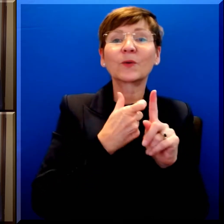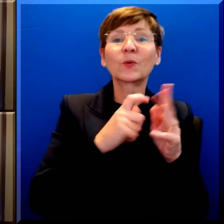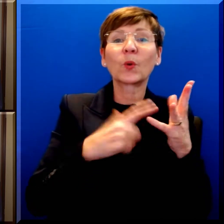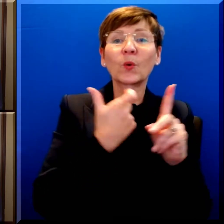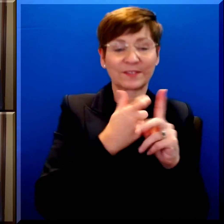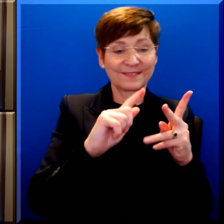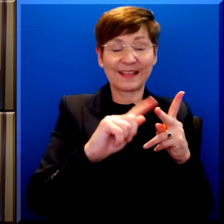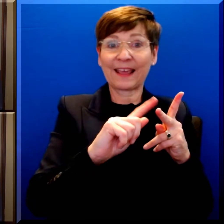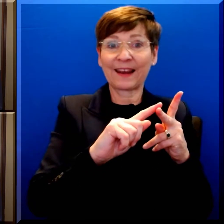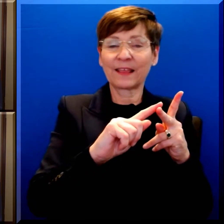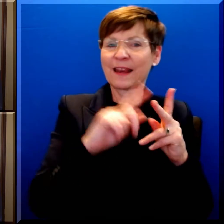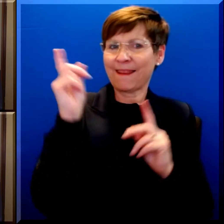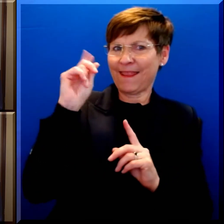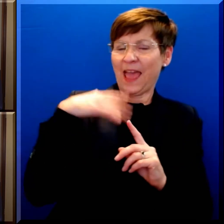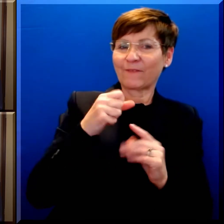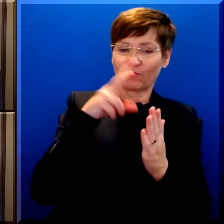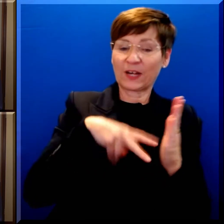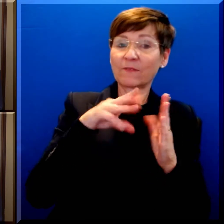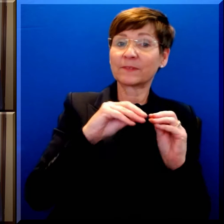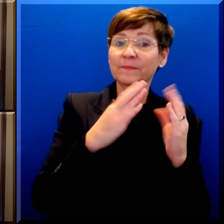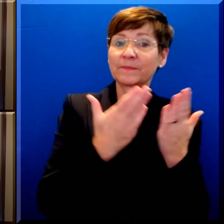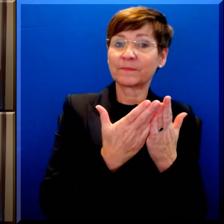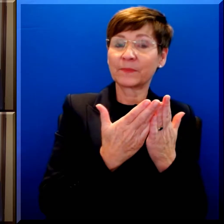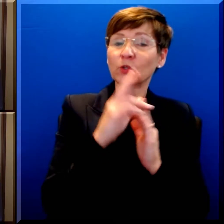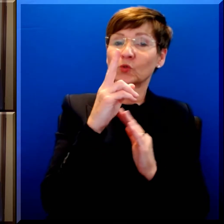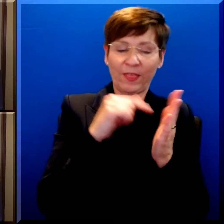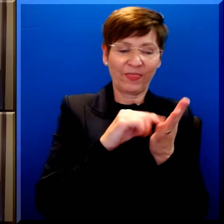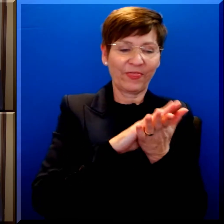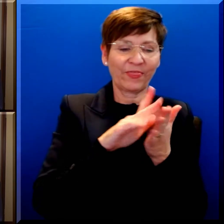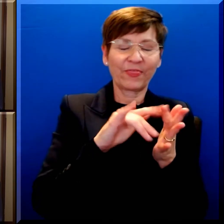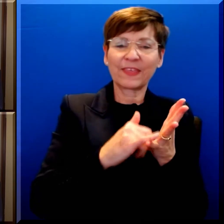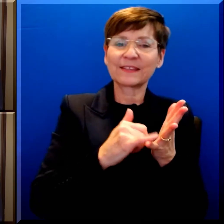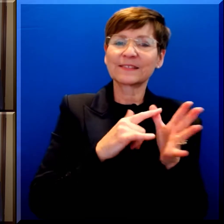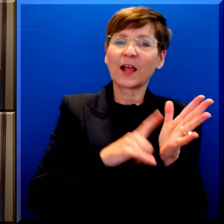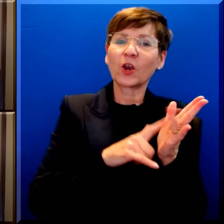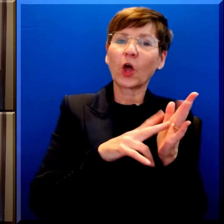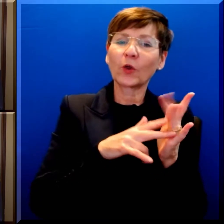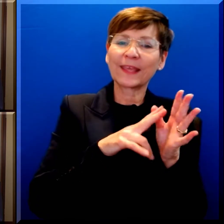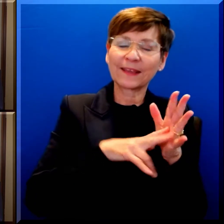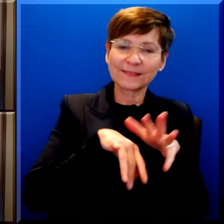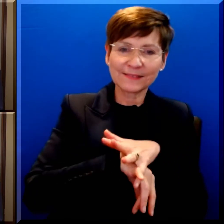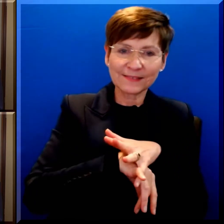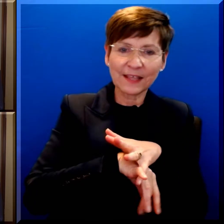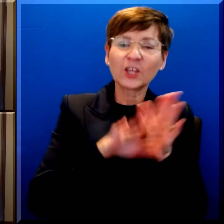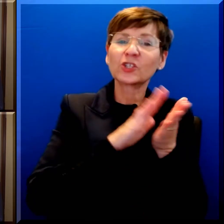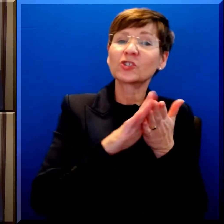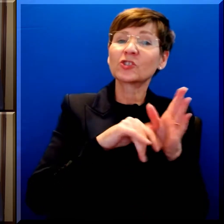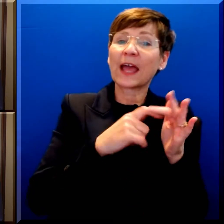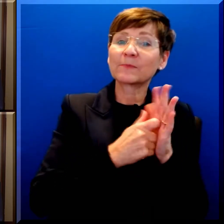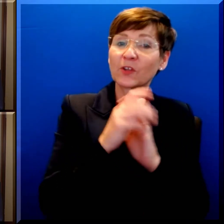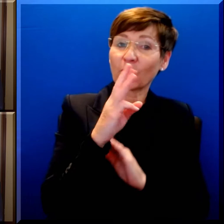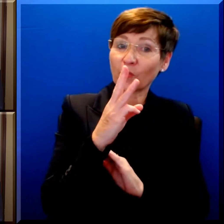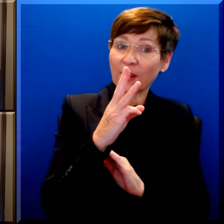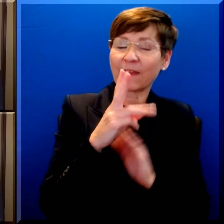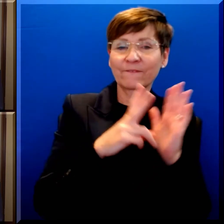have a reading from 2 Thessalonians chapter 3, verse 16, as we peacefully wait on him.